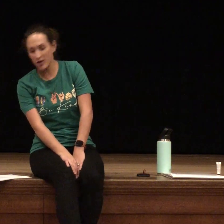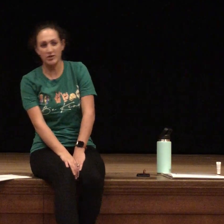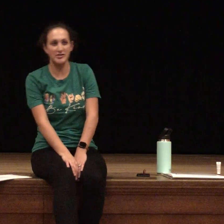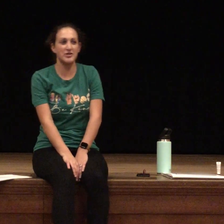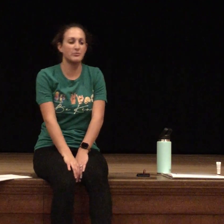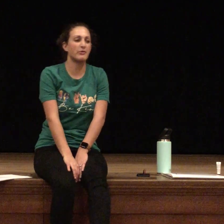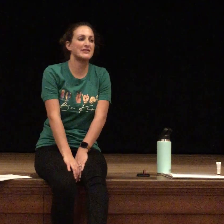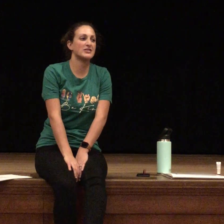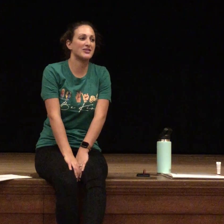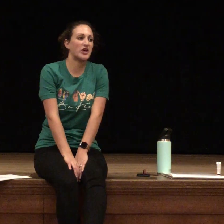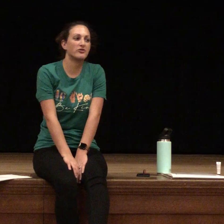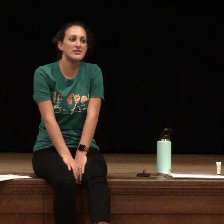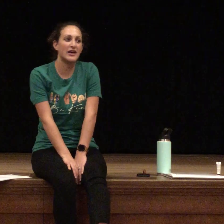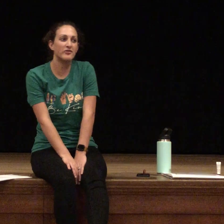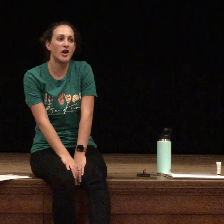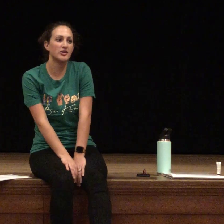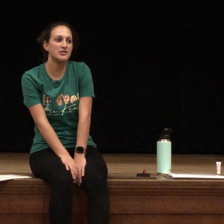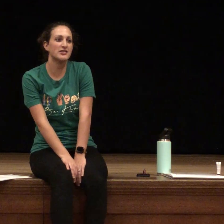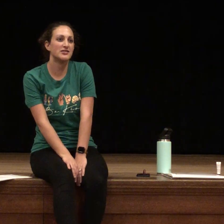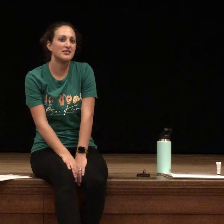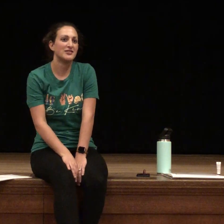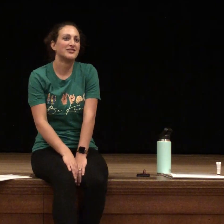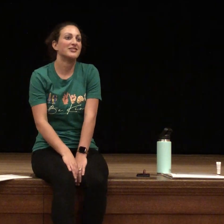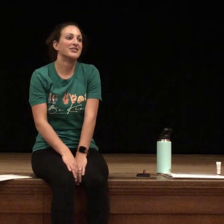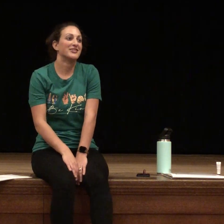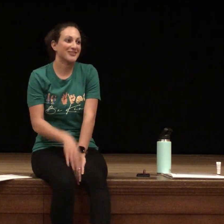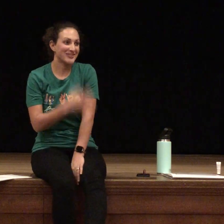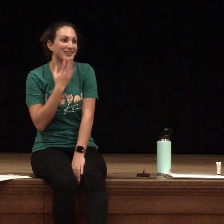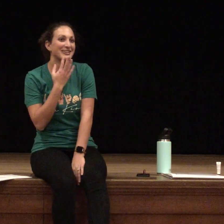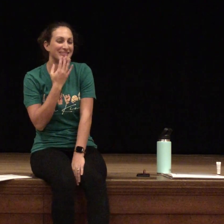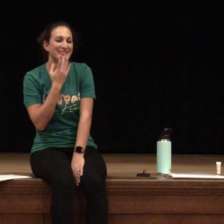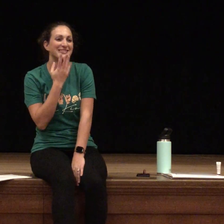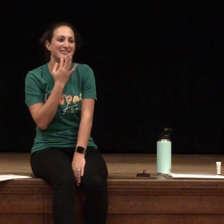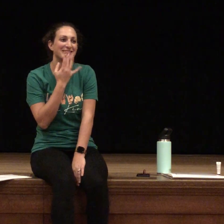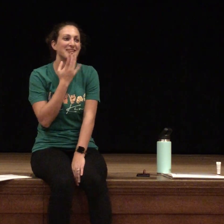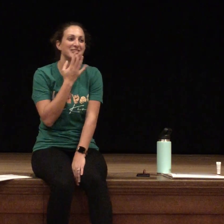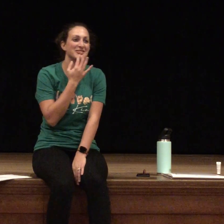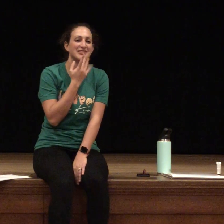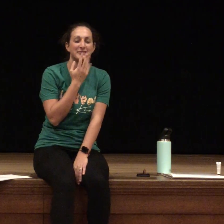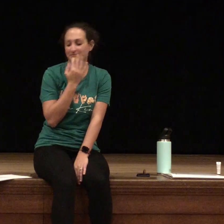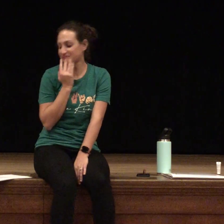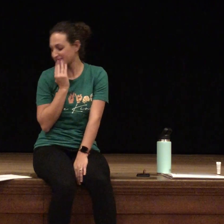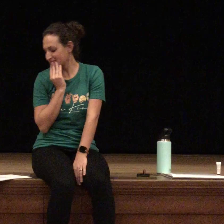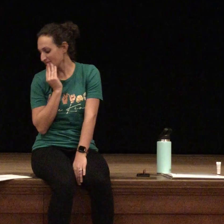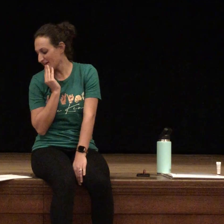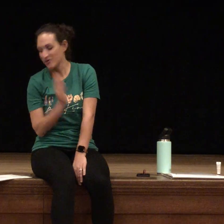Colors. Do you guys remember the general sign for colors? Good. Colors. Black.